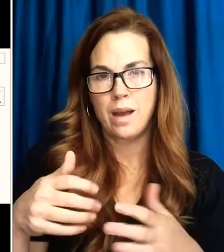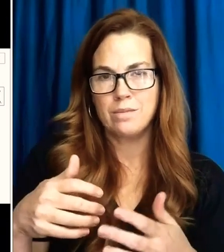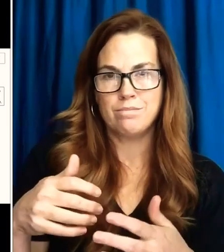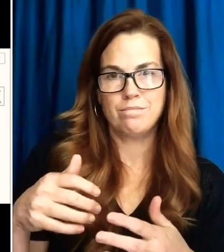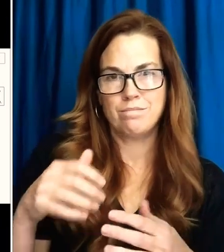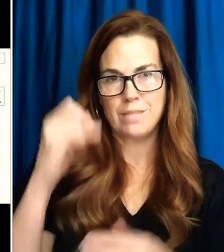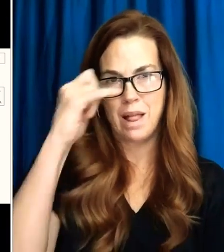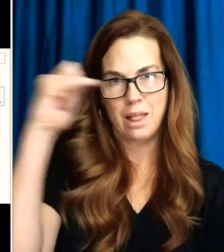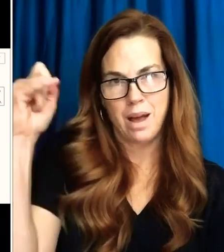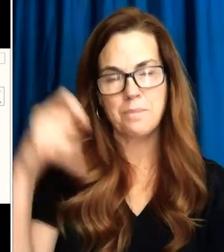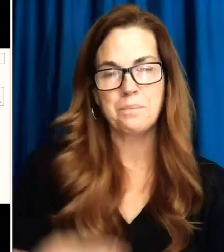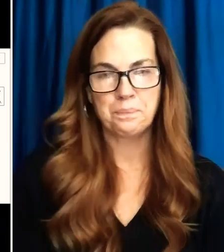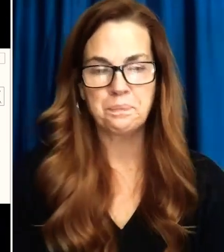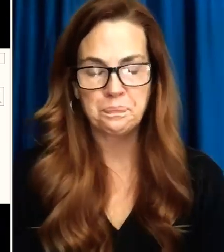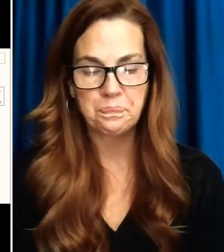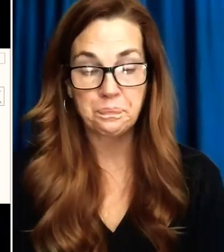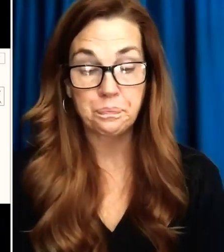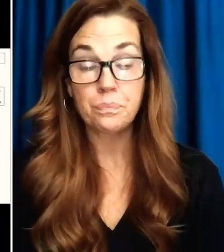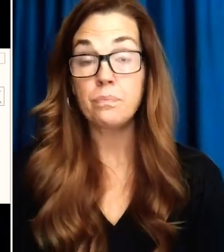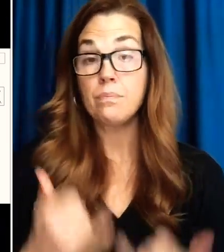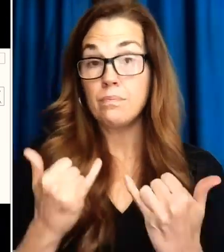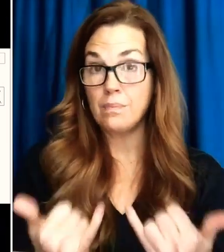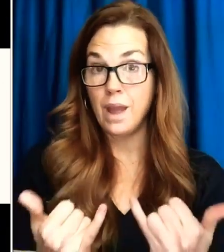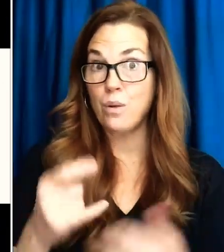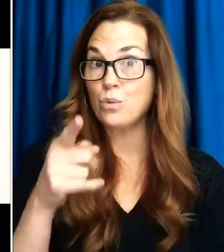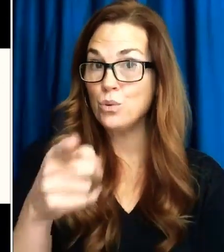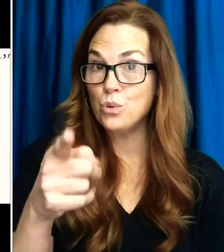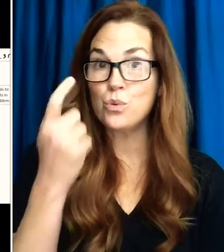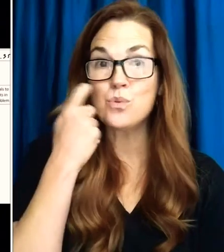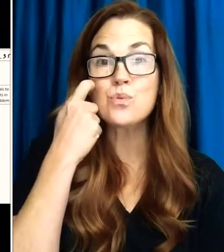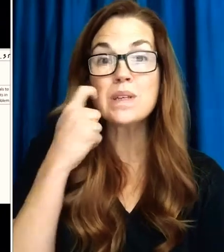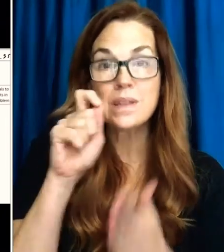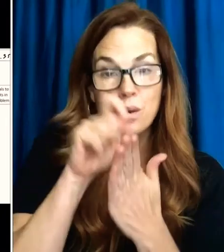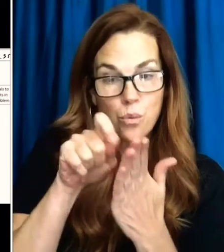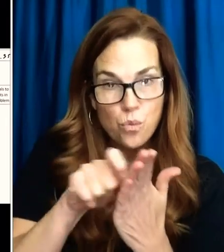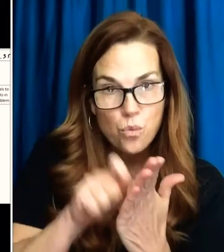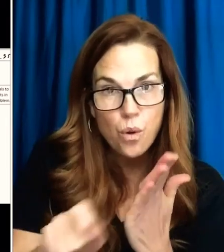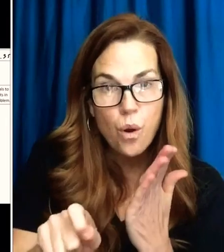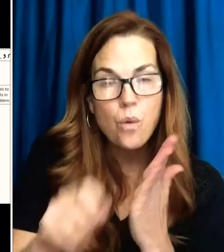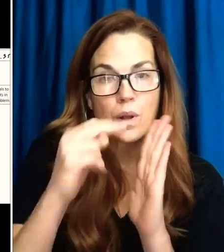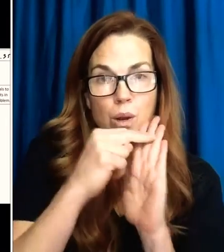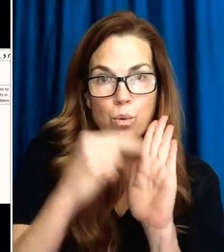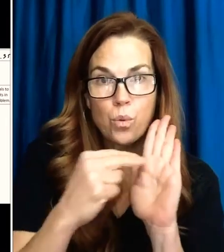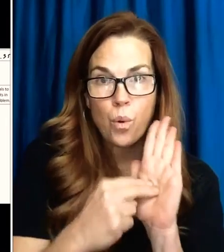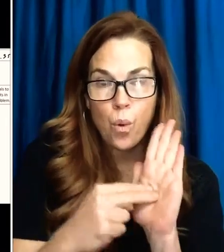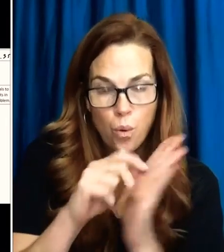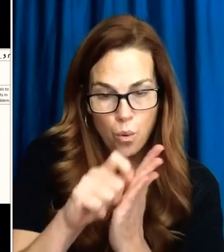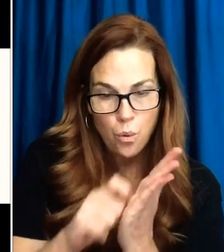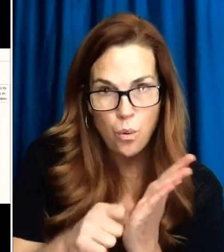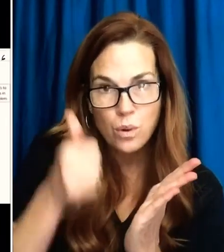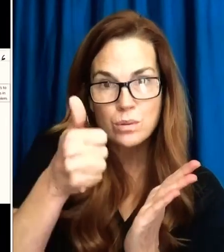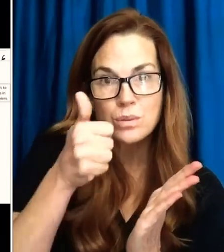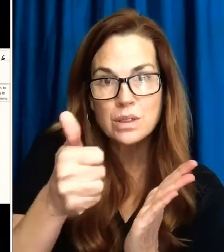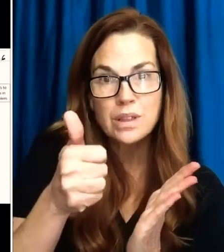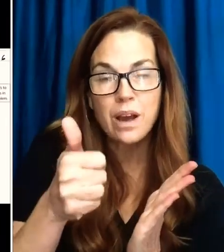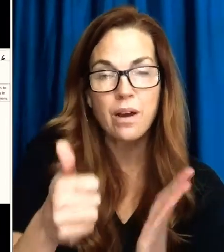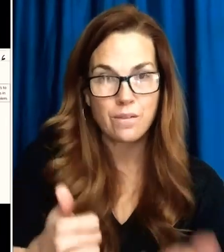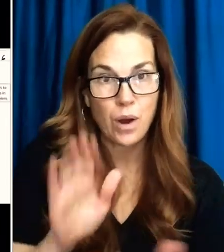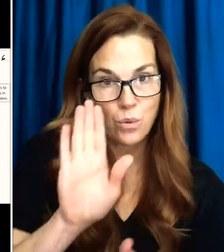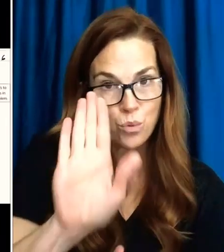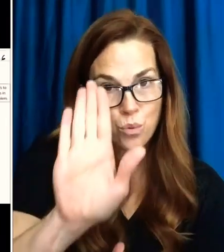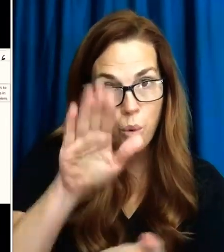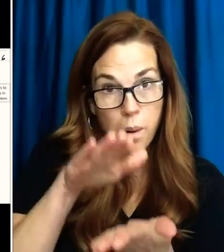writing all this stuff down on your piece of paper, and all of this stuff down on your piece of paper, and then same with